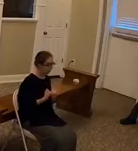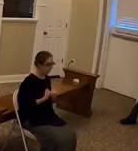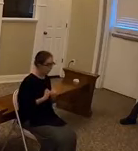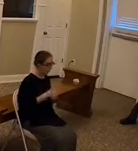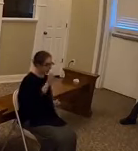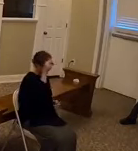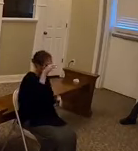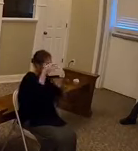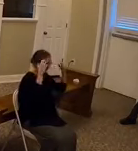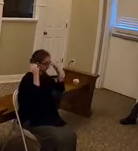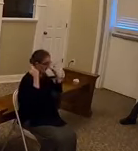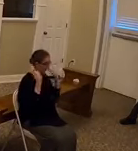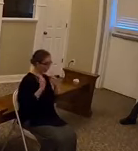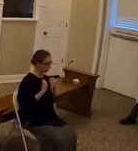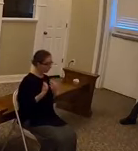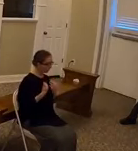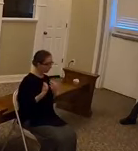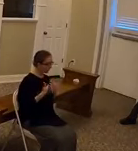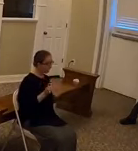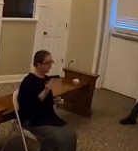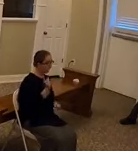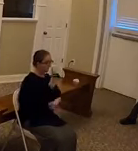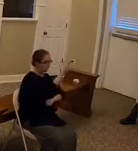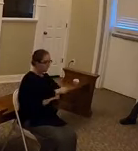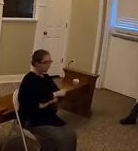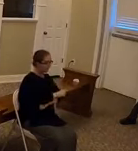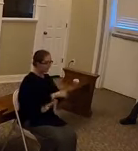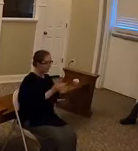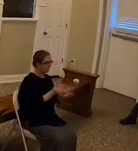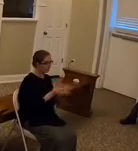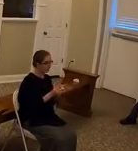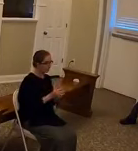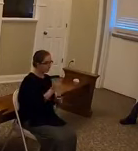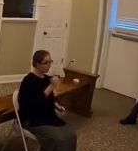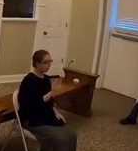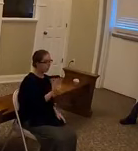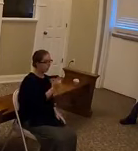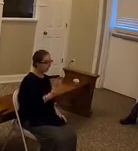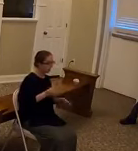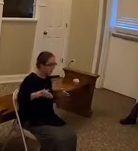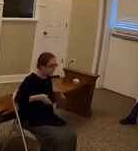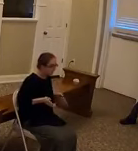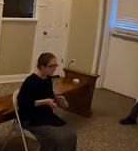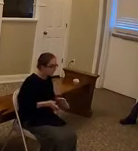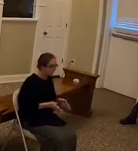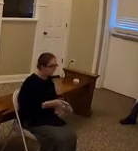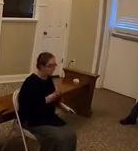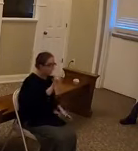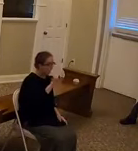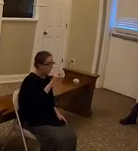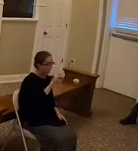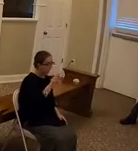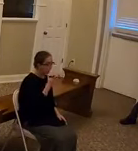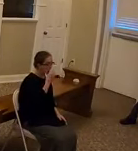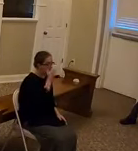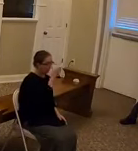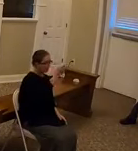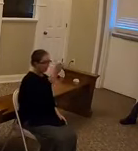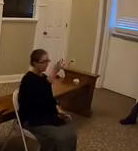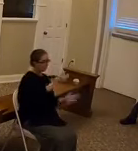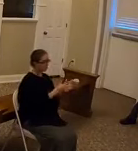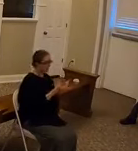that Satan has put on them. But one day, amen, Jesus came walking down the street, and Bartimaeus began